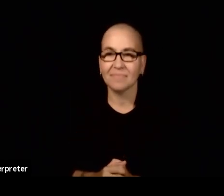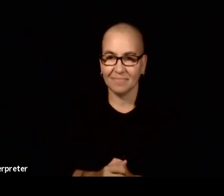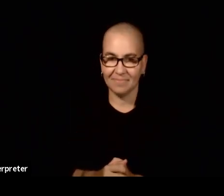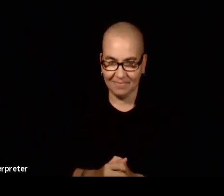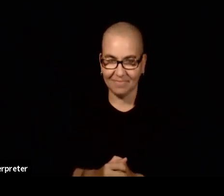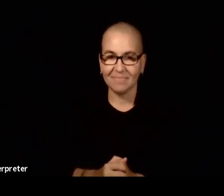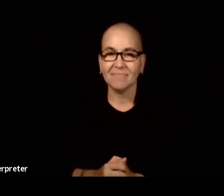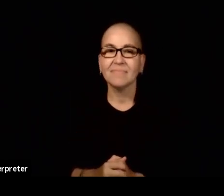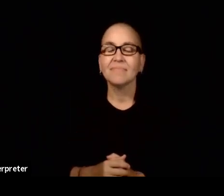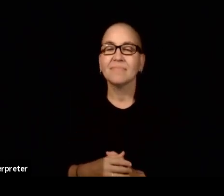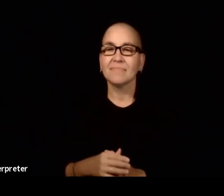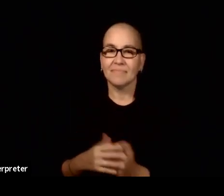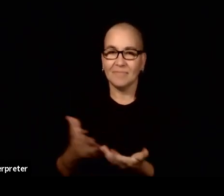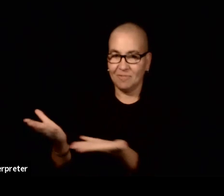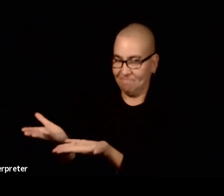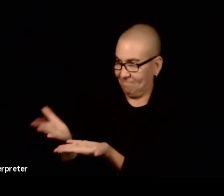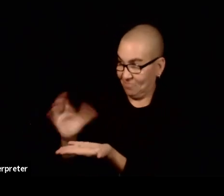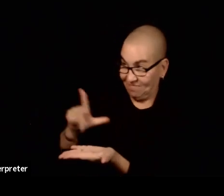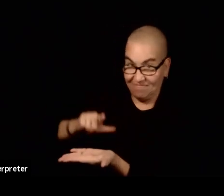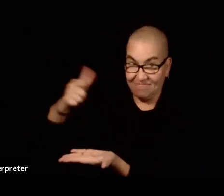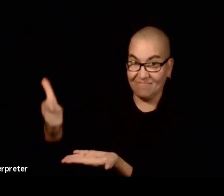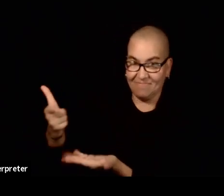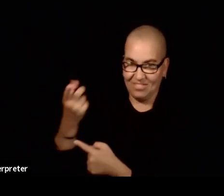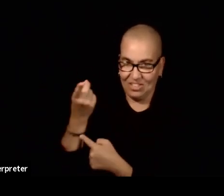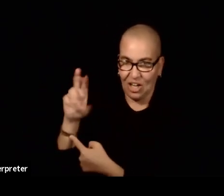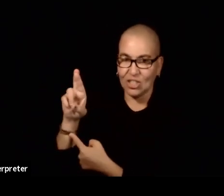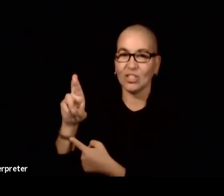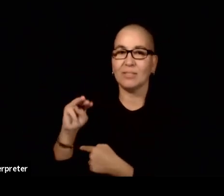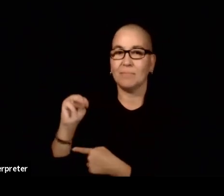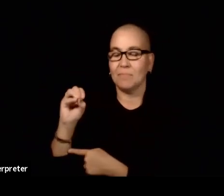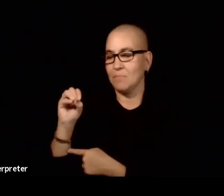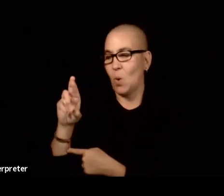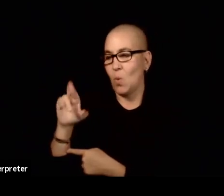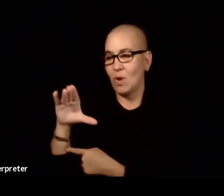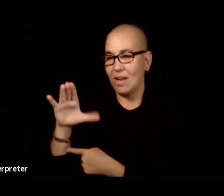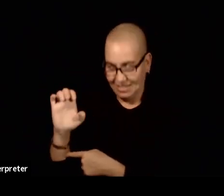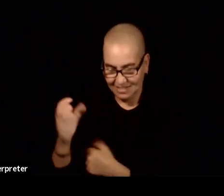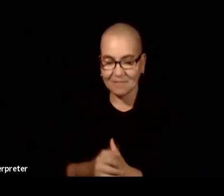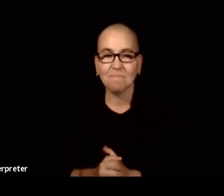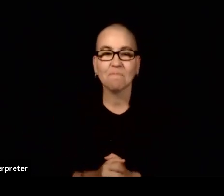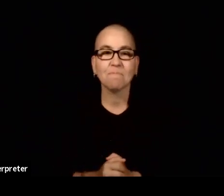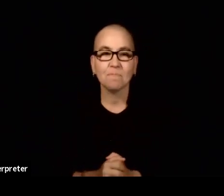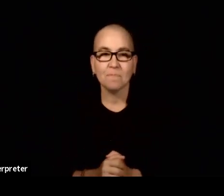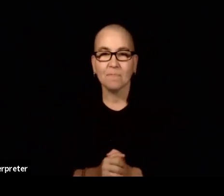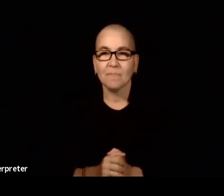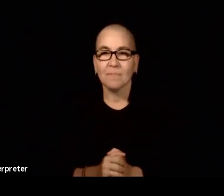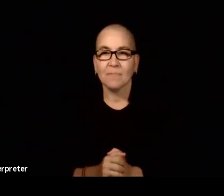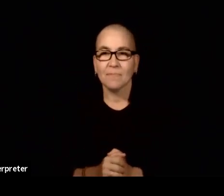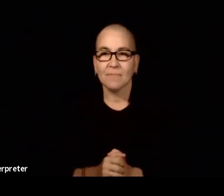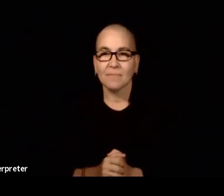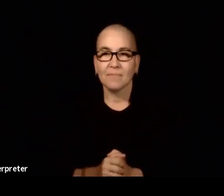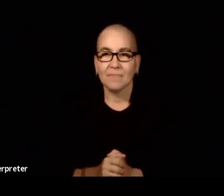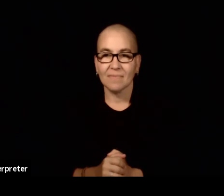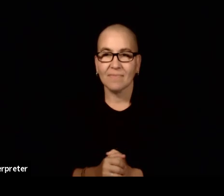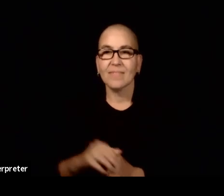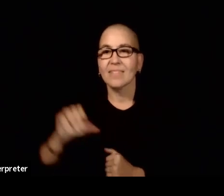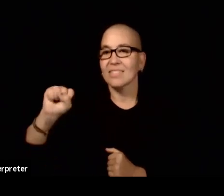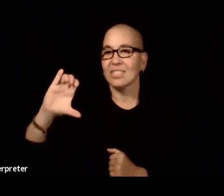importance of testing and vigilance. At the university right now, today, we're running approximately 6,000 tests per